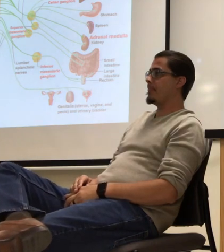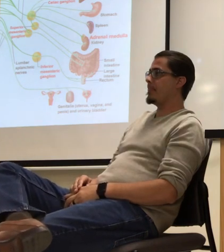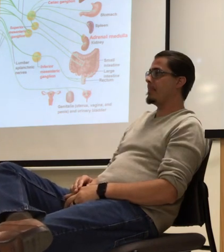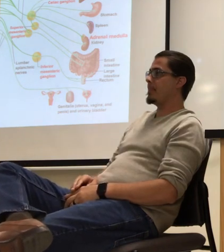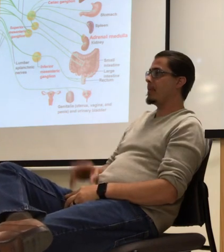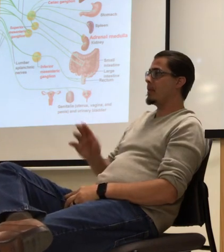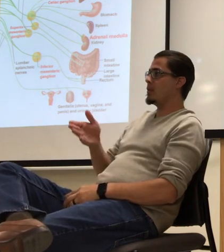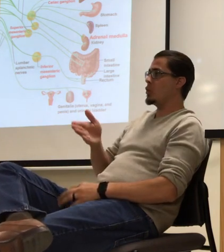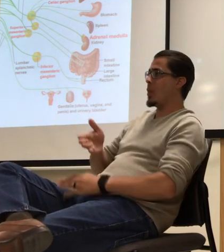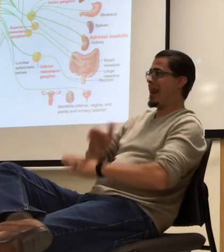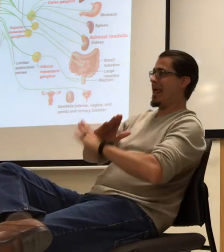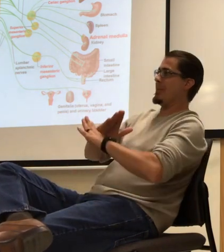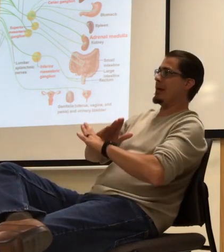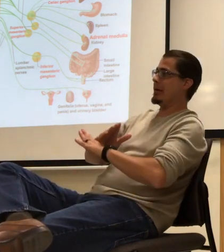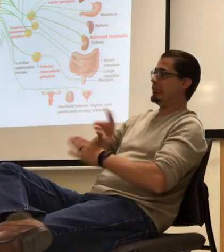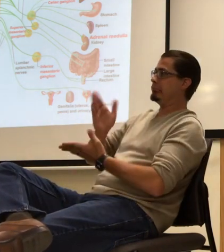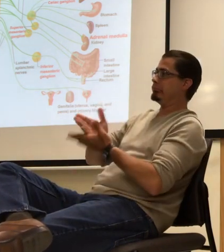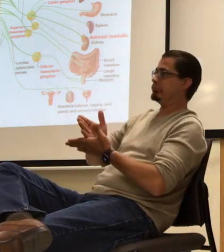digestion.